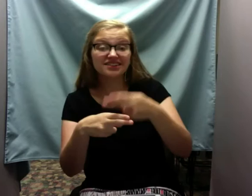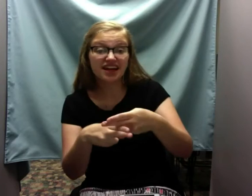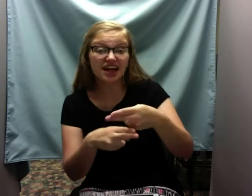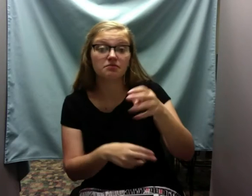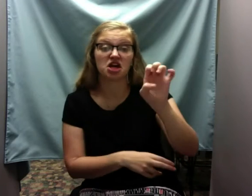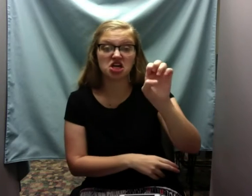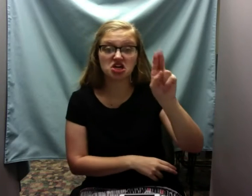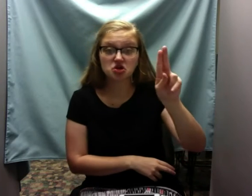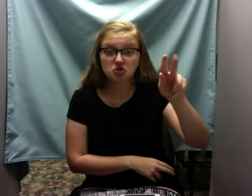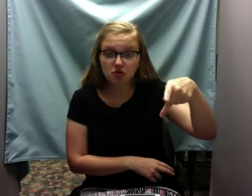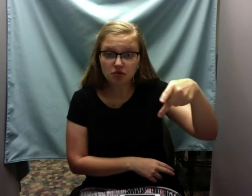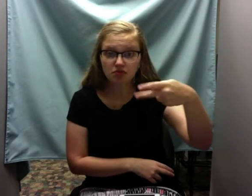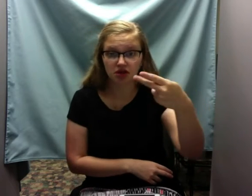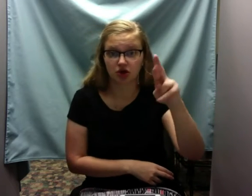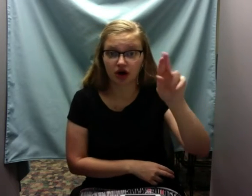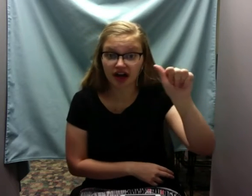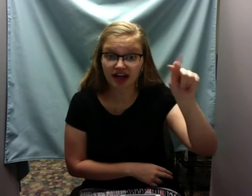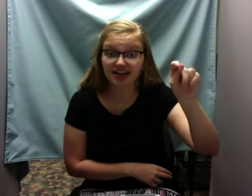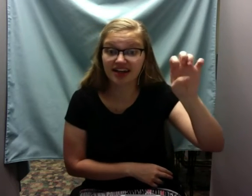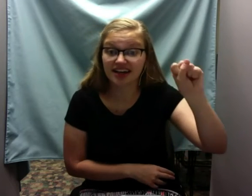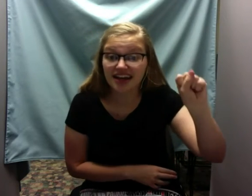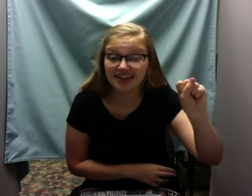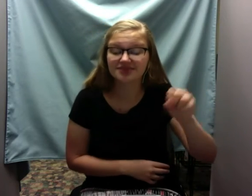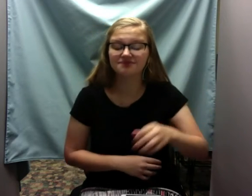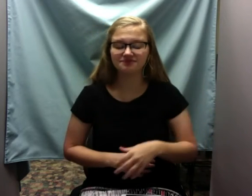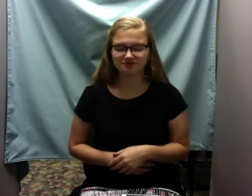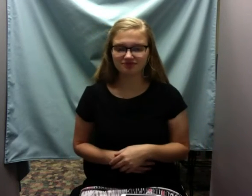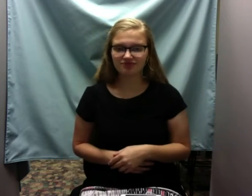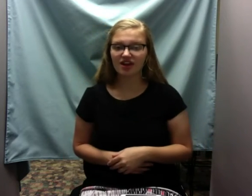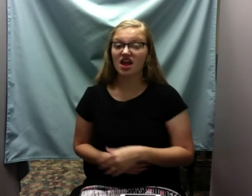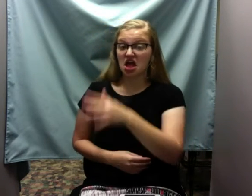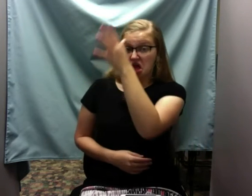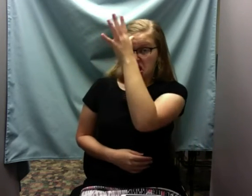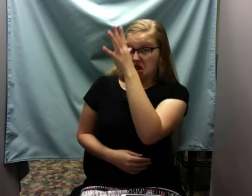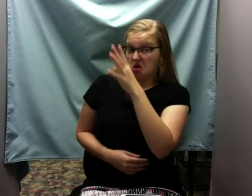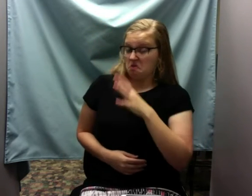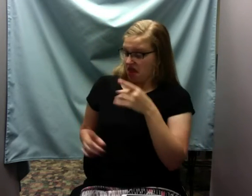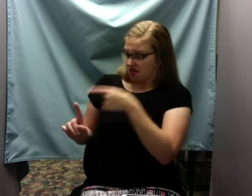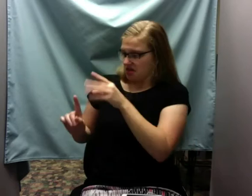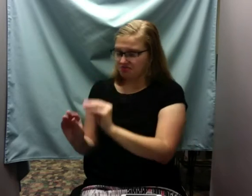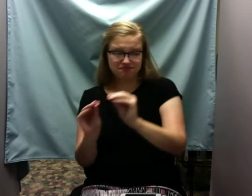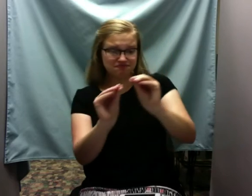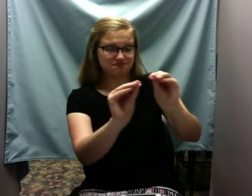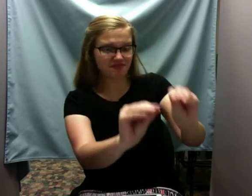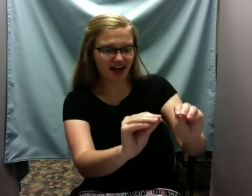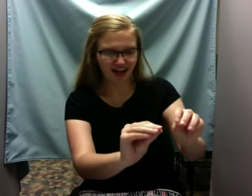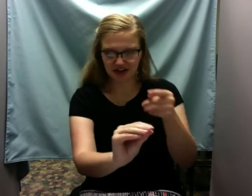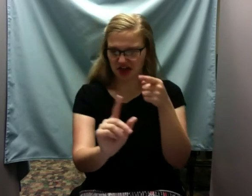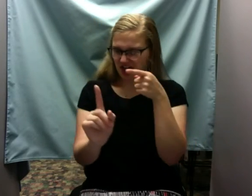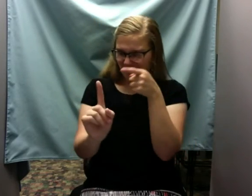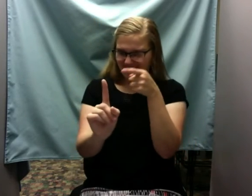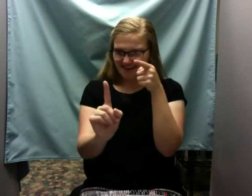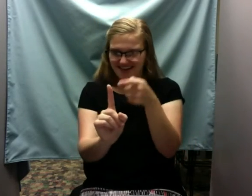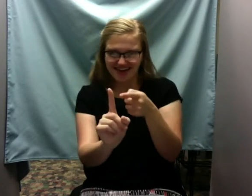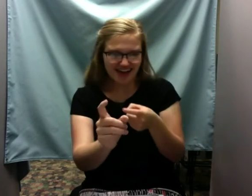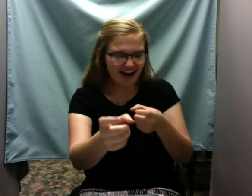fourth river is Euphrates. And the Lord God took the man, and put him into the garden of Eden to dress it and to keep it. And the Lord